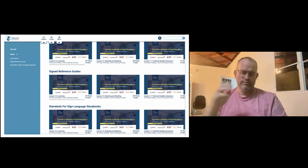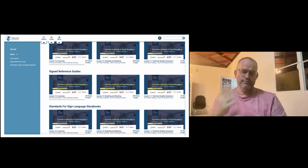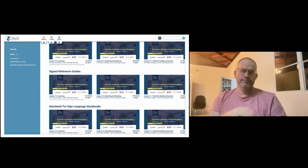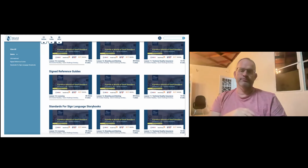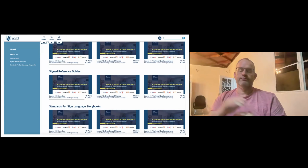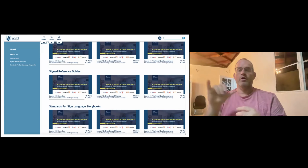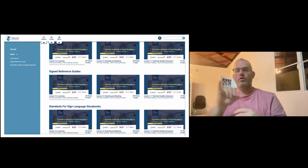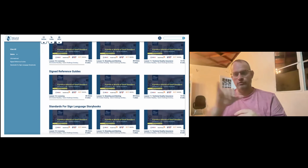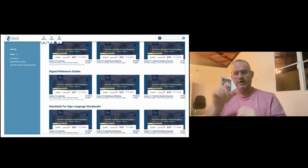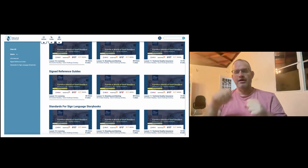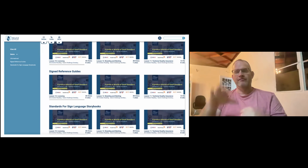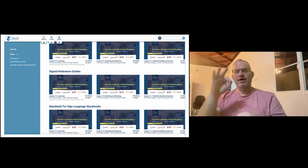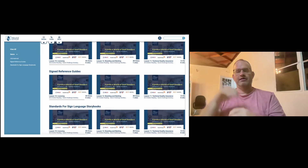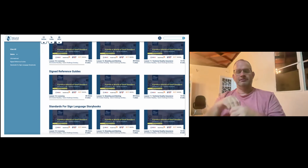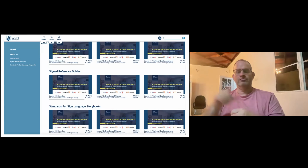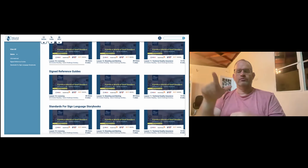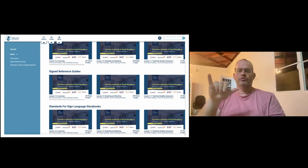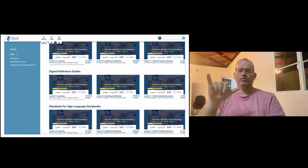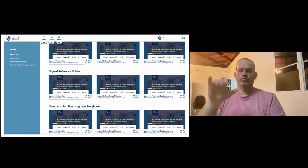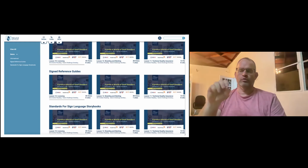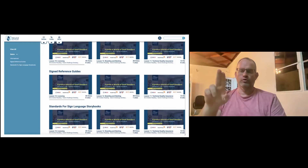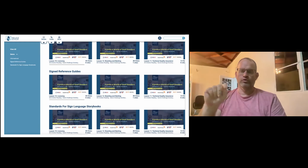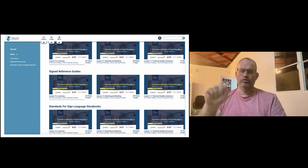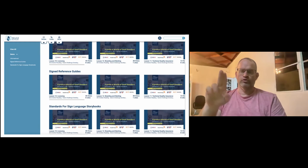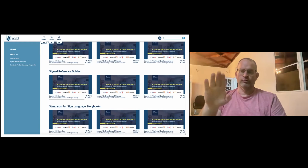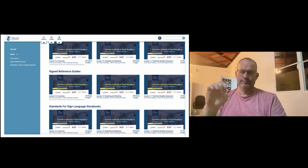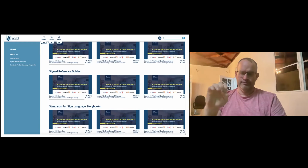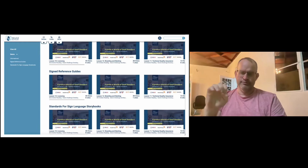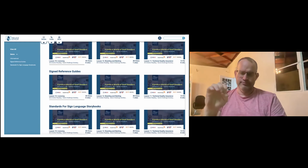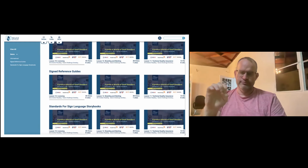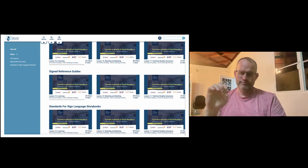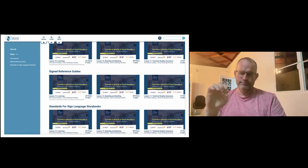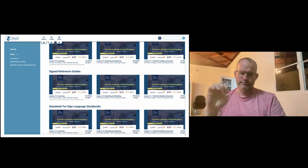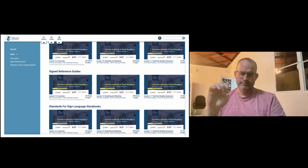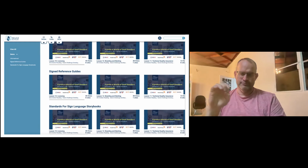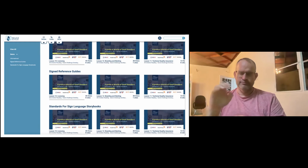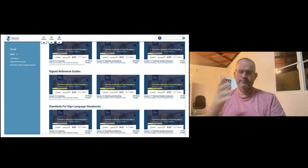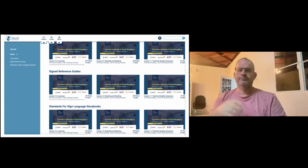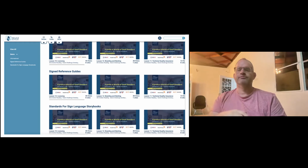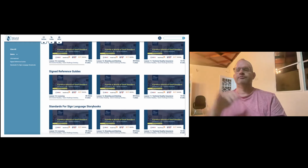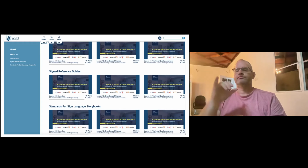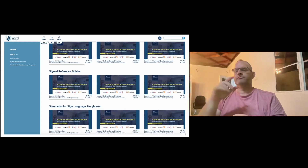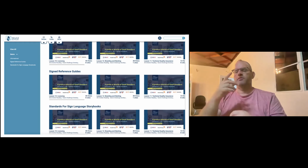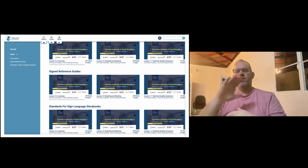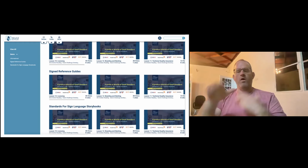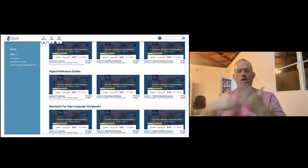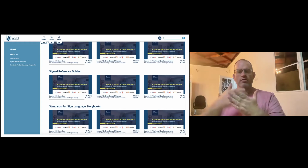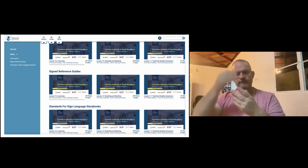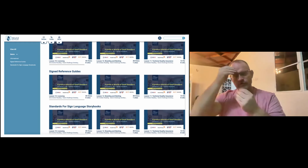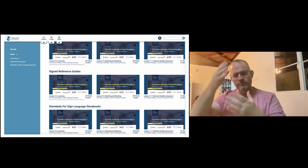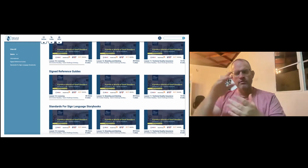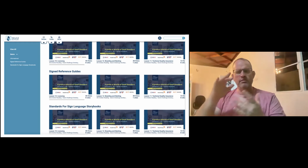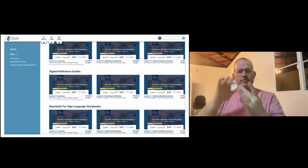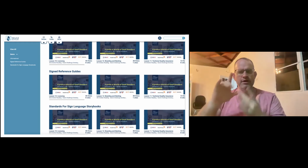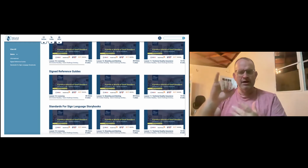Now, on the WAY platform, the World Around You platform, you can find our YouTube videos hosted